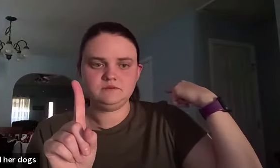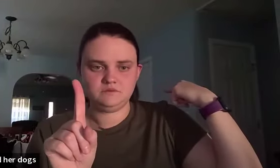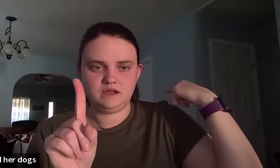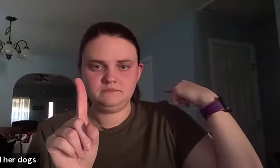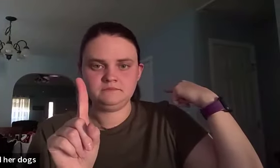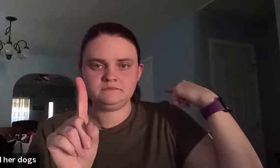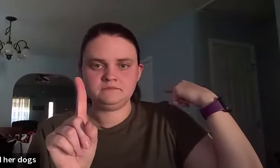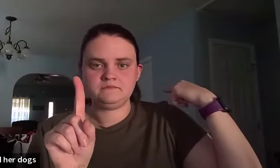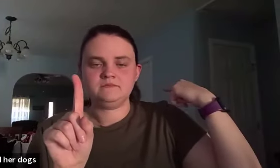Okay.